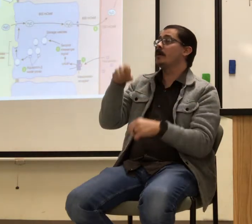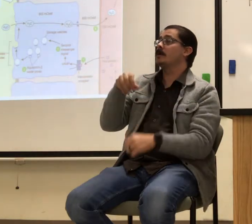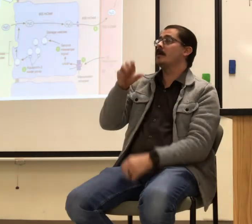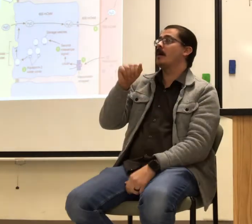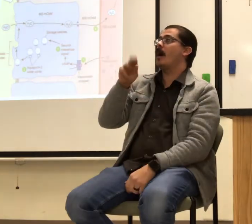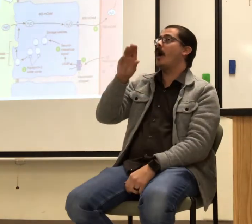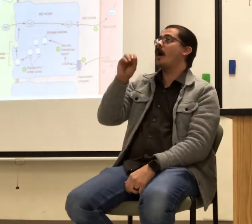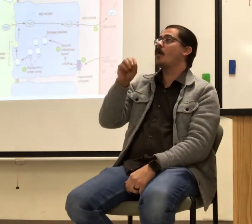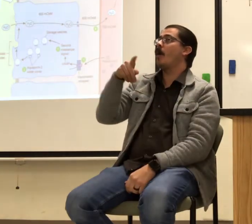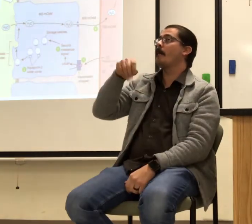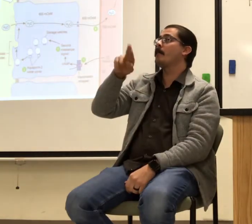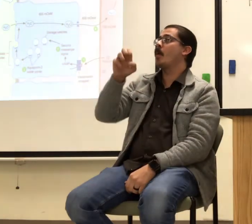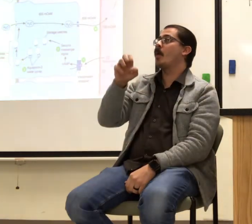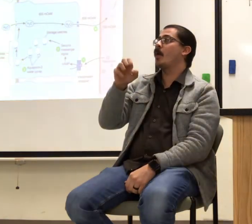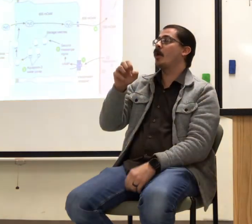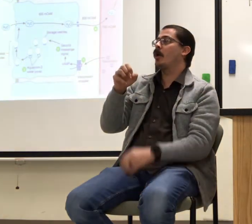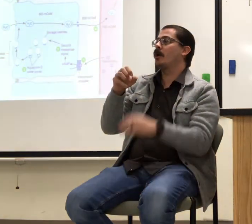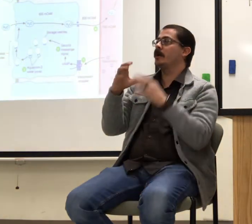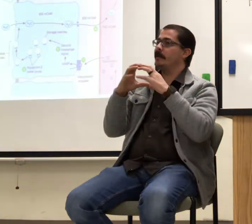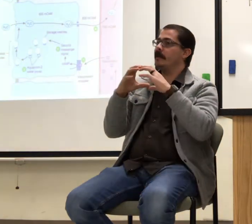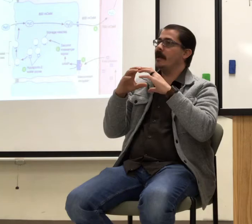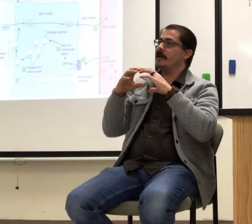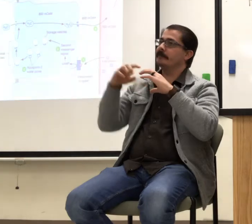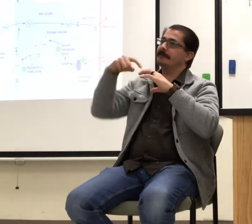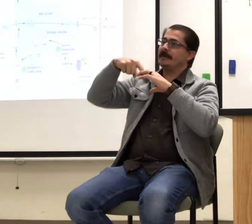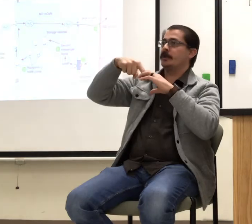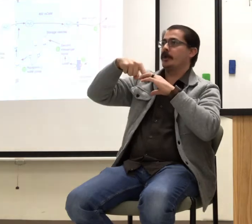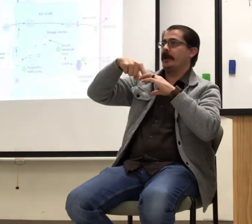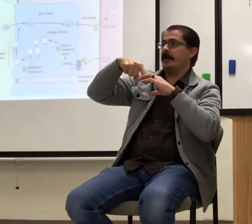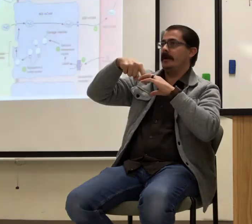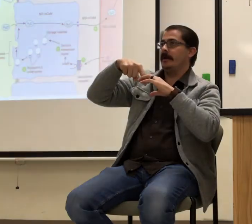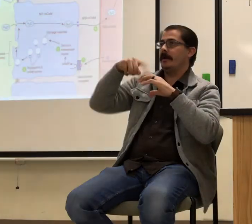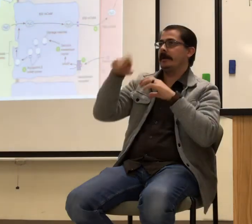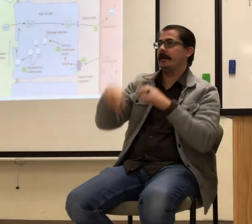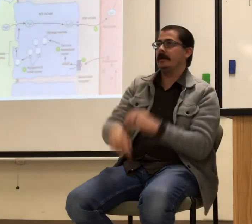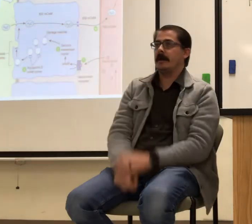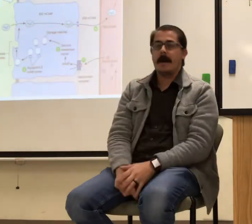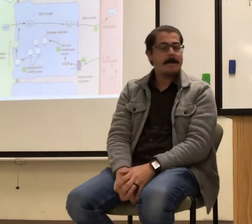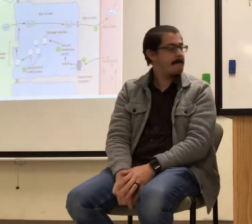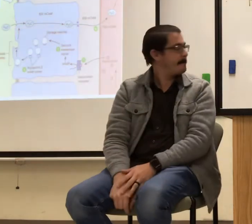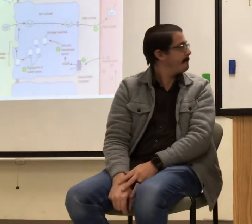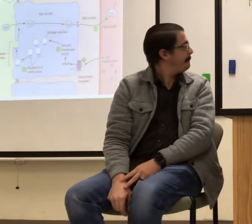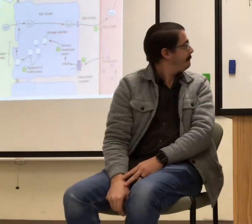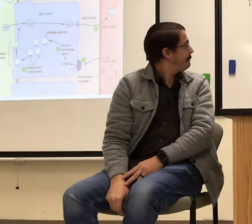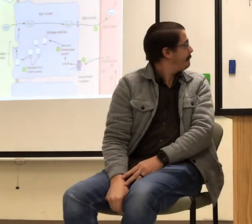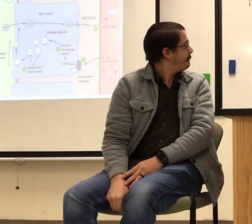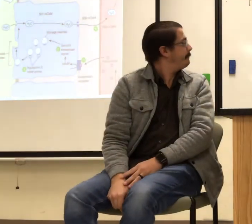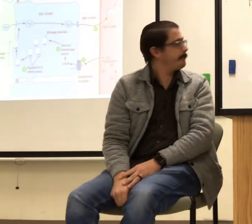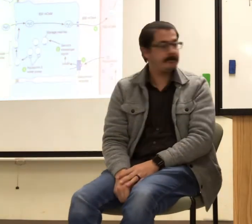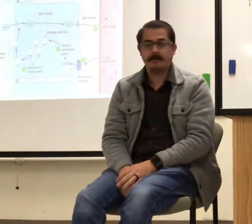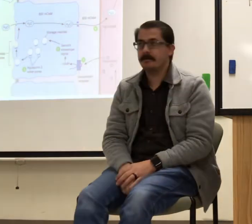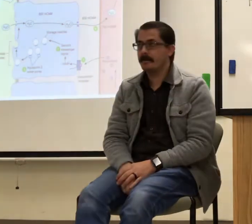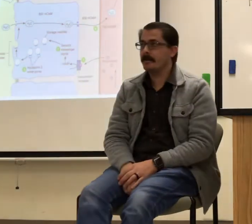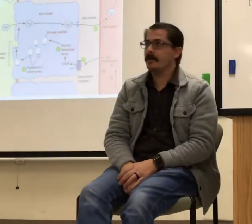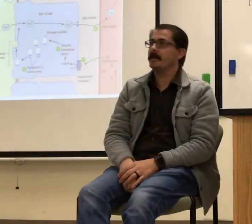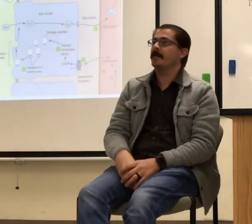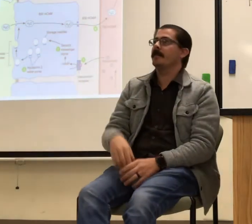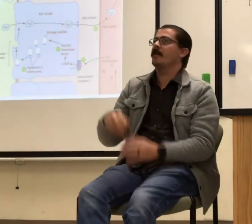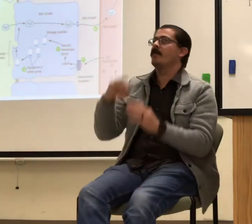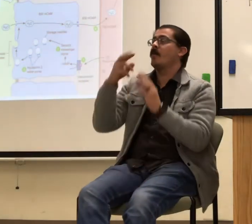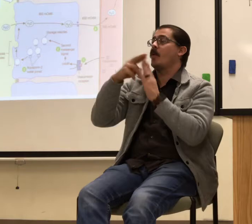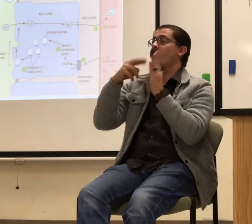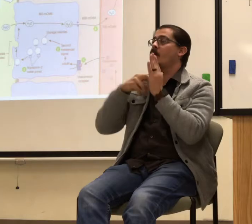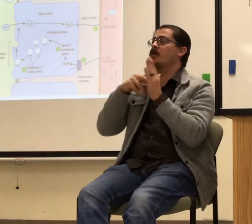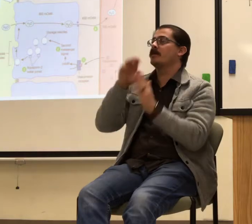to be inserted on, I'll just kind of like insert it on one side, boom. So by rules of osmosis, water